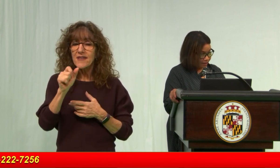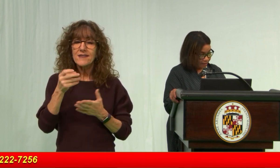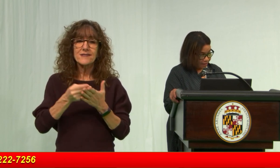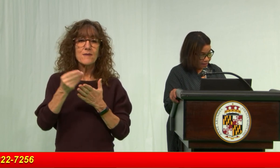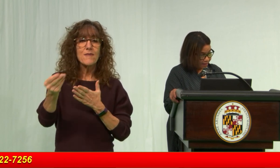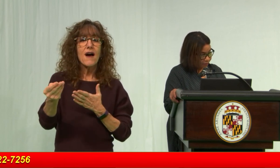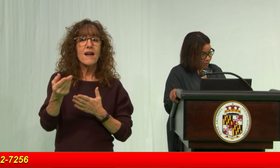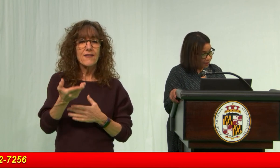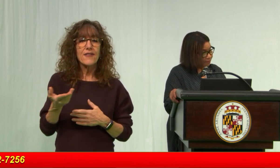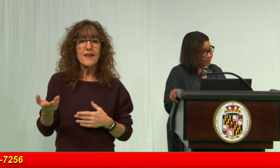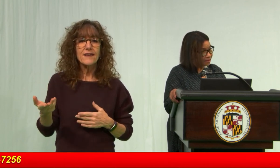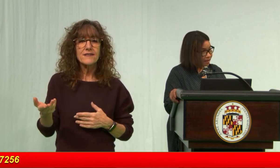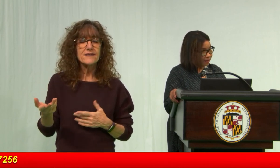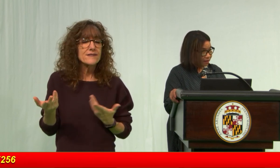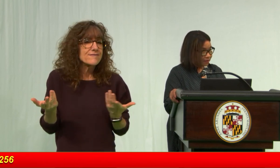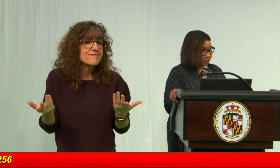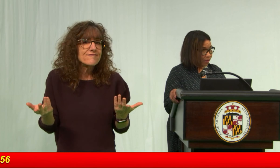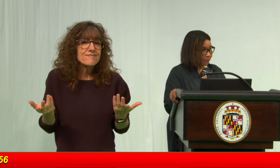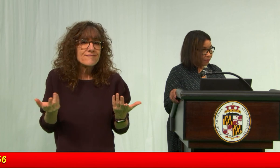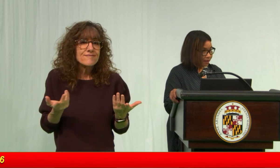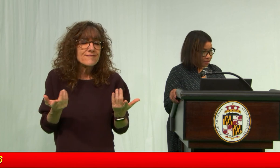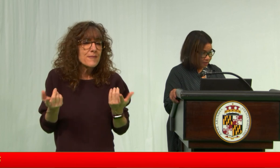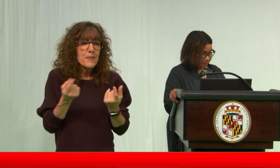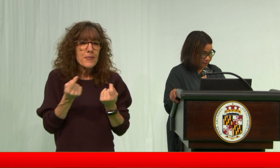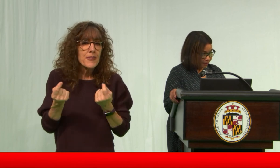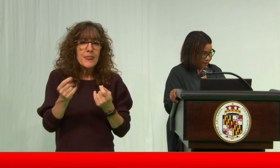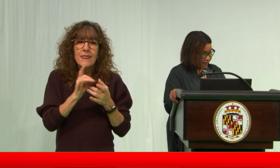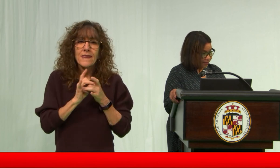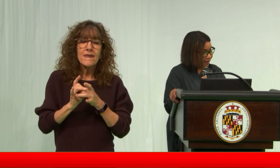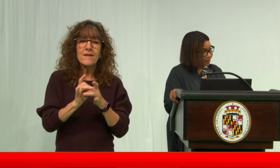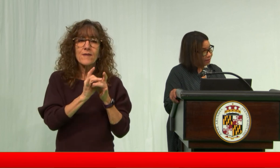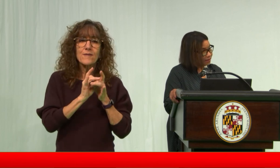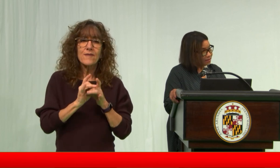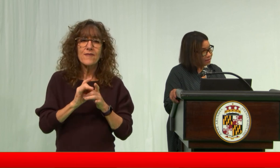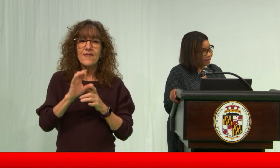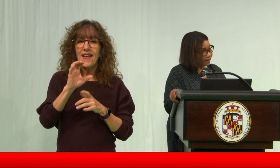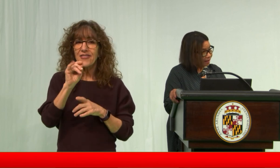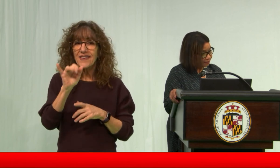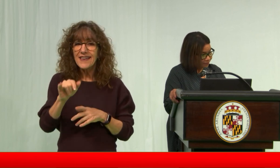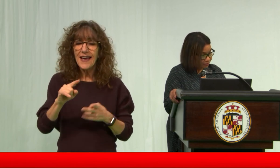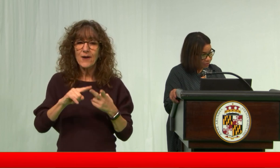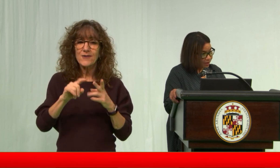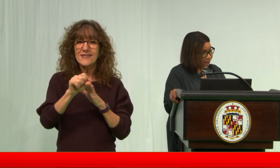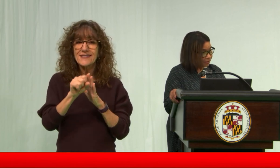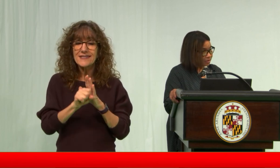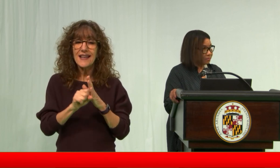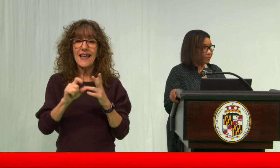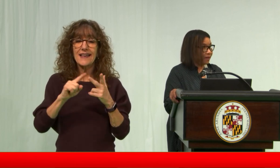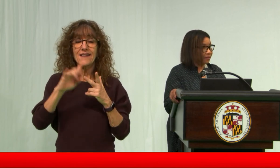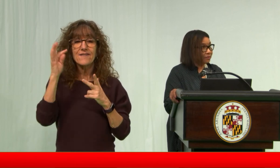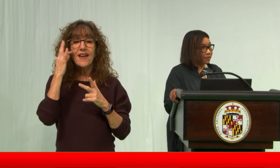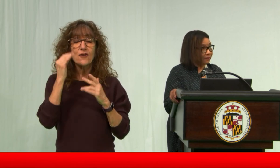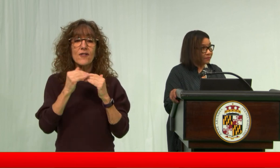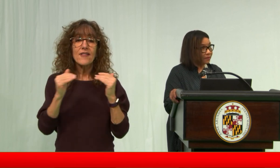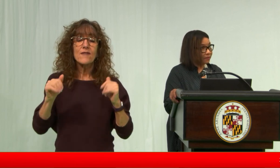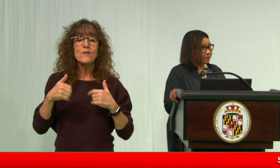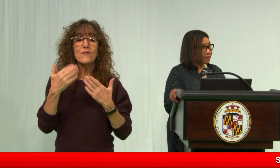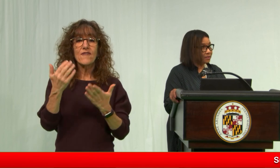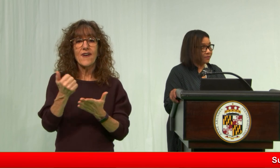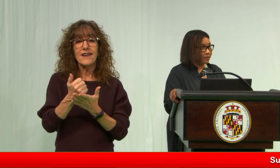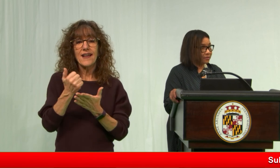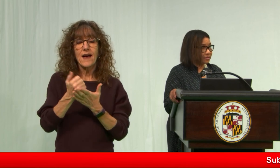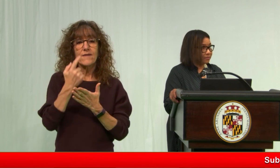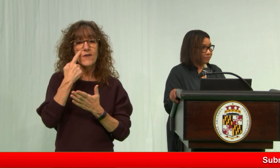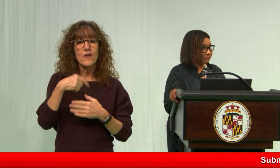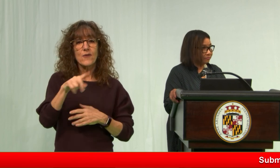essentials. What can be done in cooperation at the county, state, and federal level to provide relief for